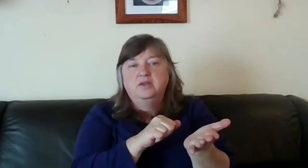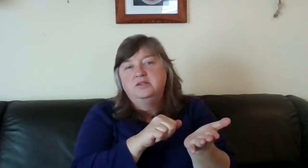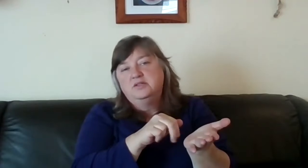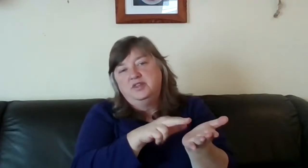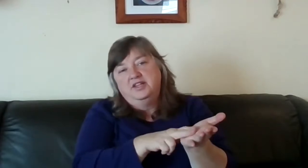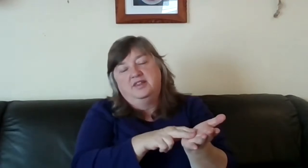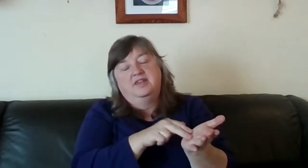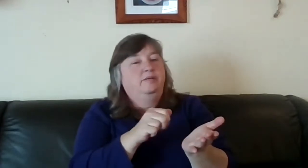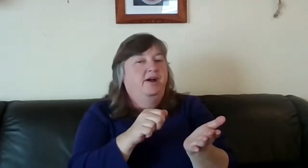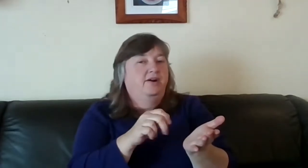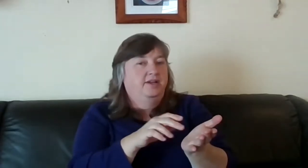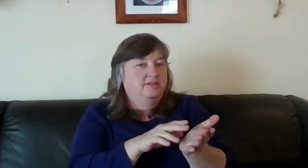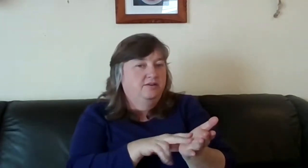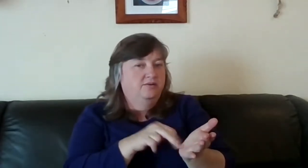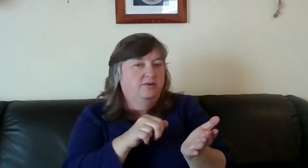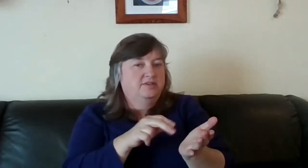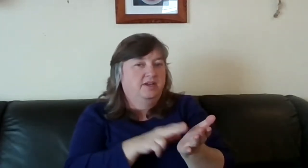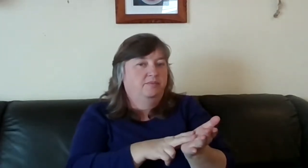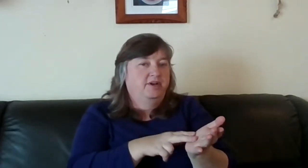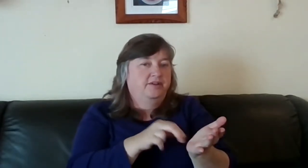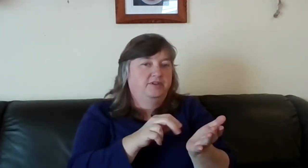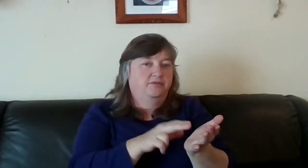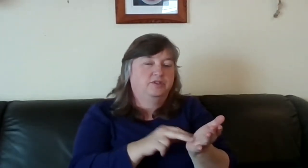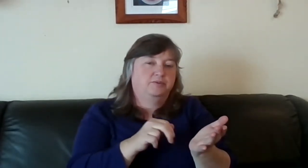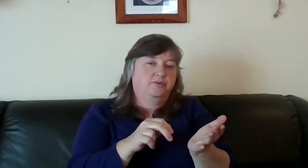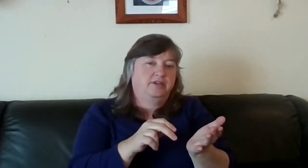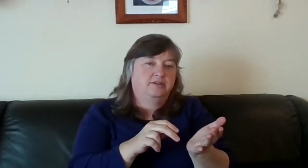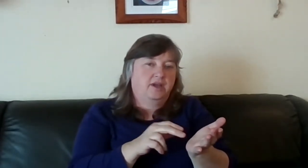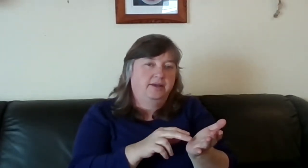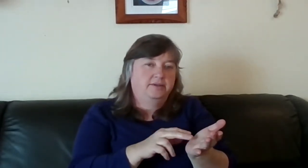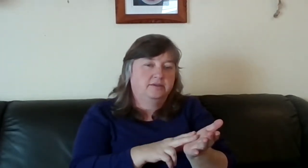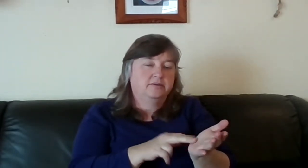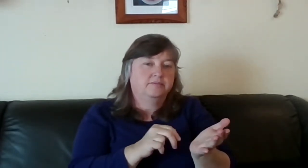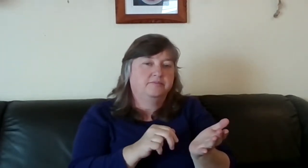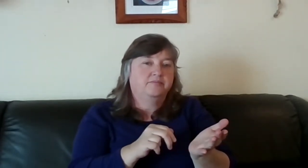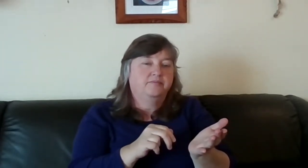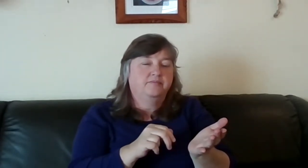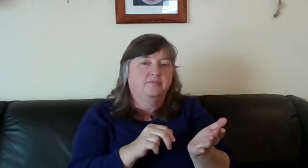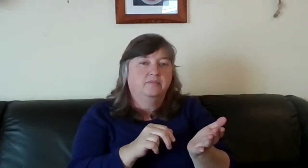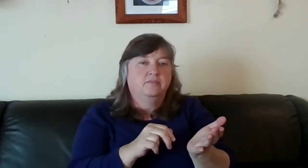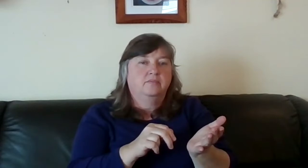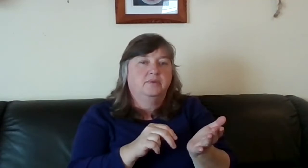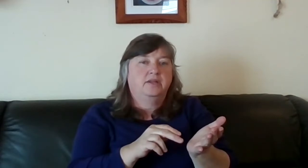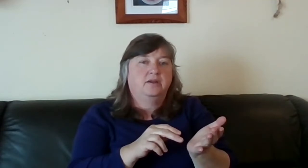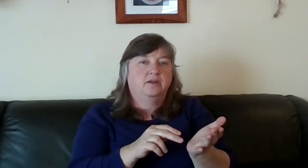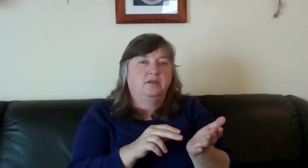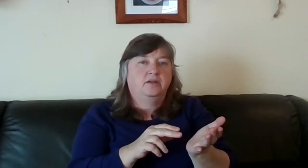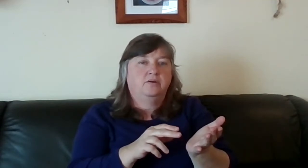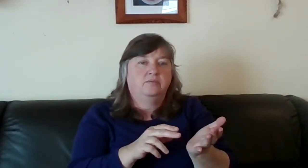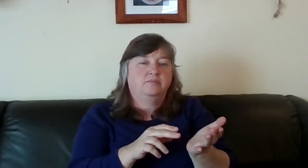So one thing to think about as I point out the difference between signs, that,